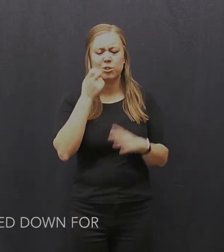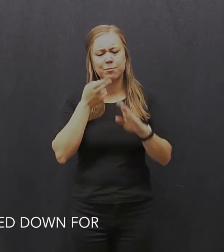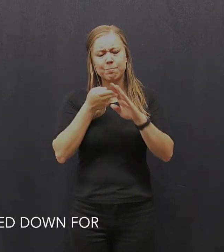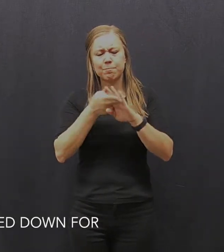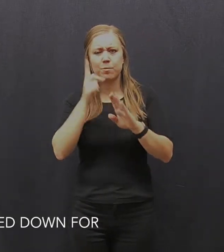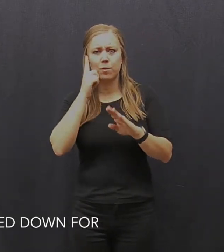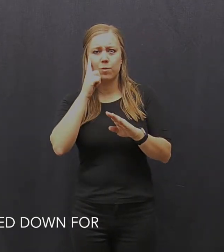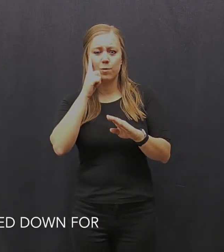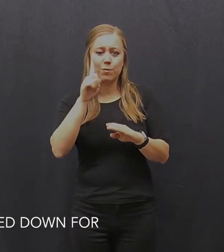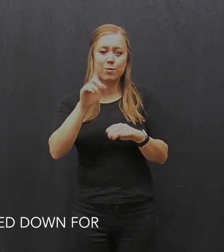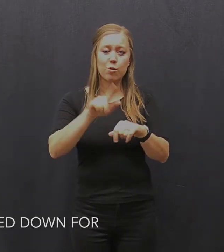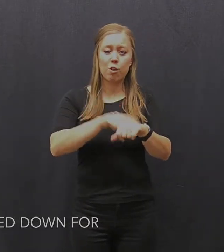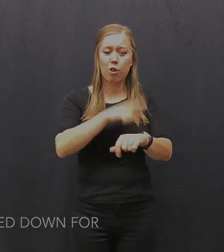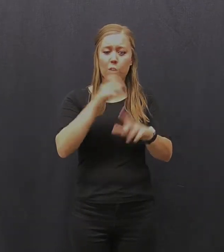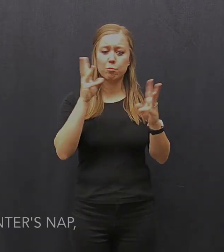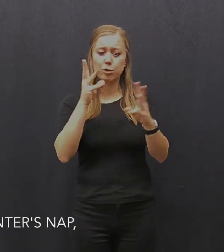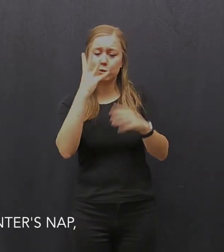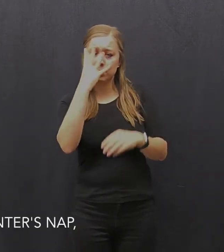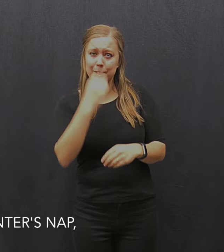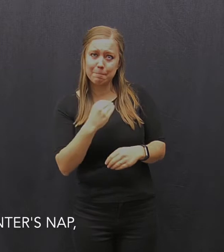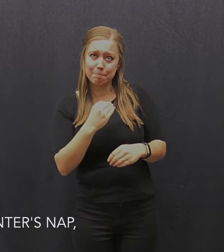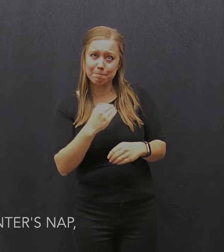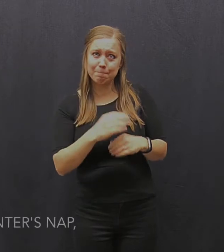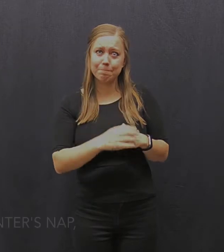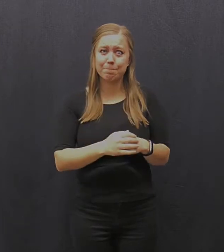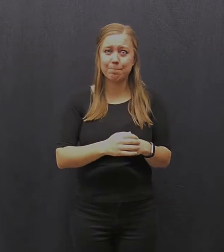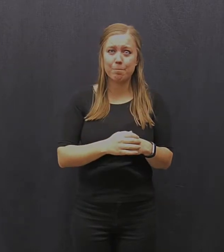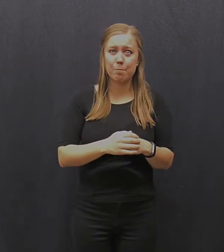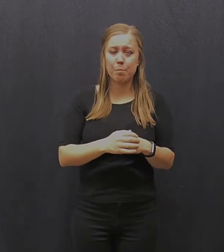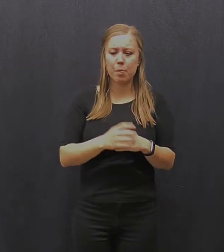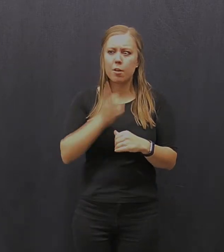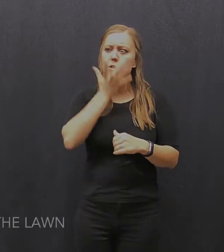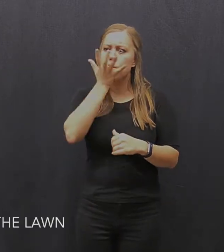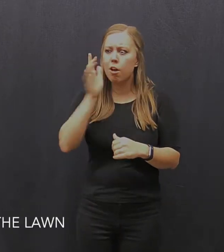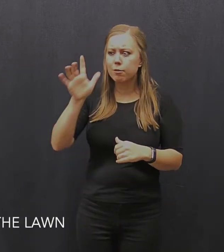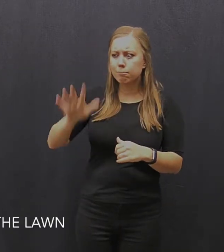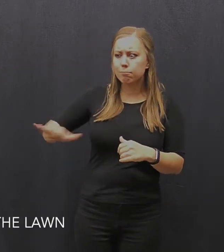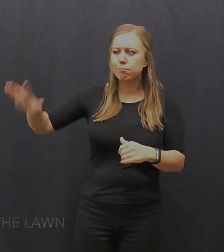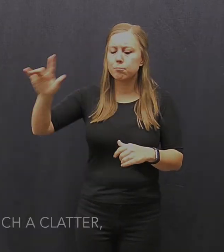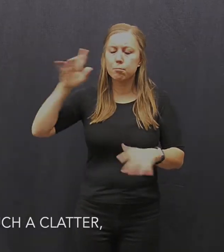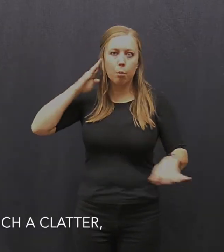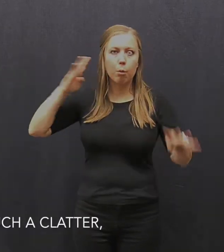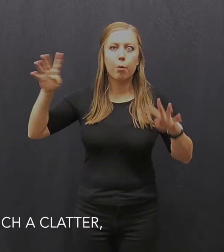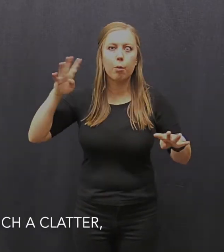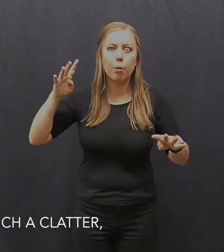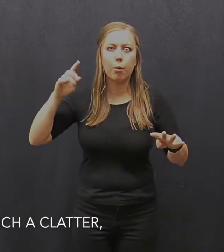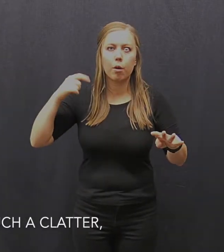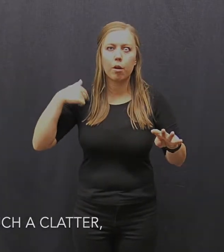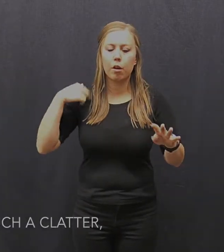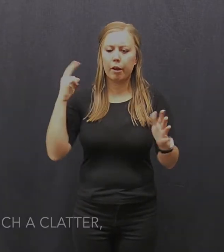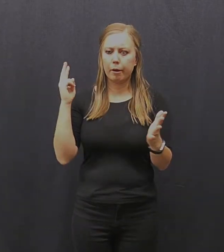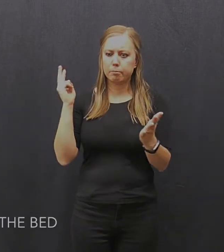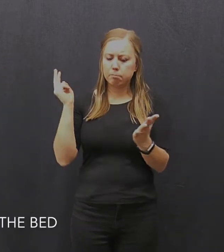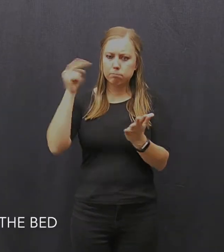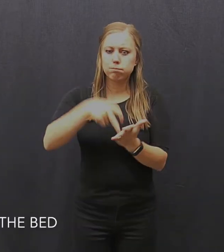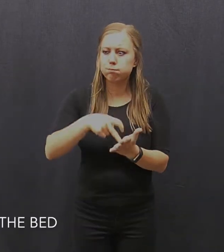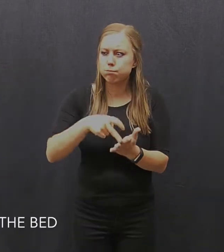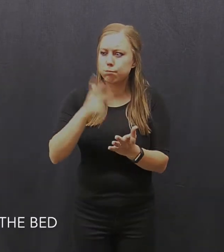had just settled down for a long winter's nap. When out on the lawn there arose such a clatter, I sprang from the